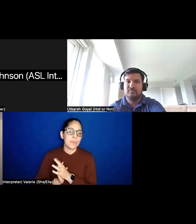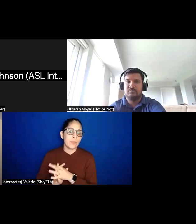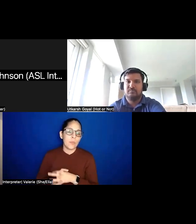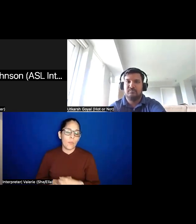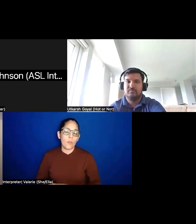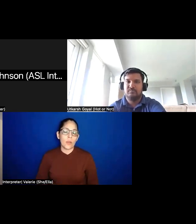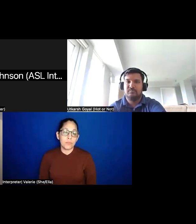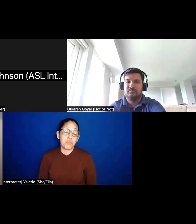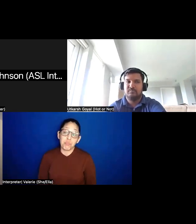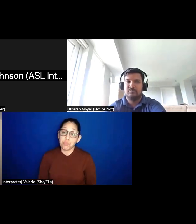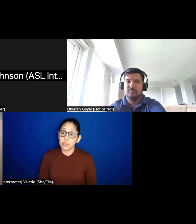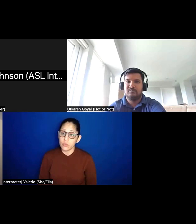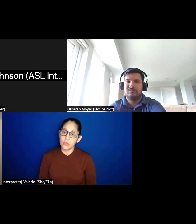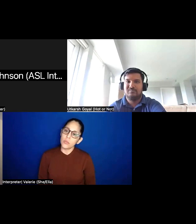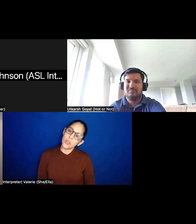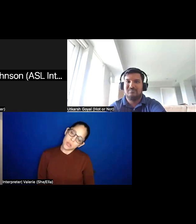But yeah.